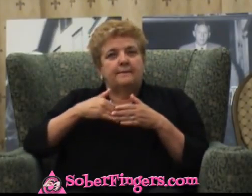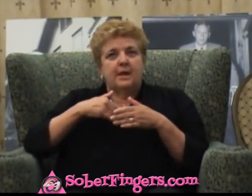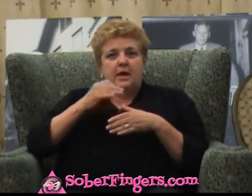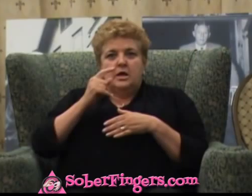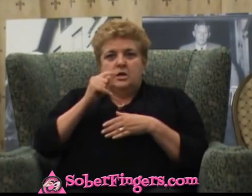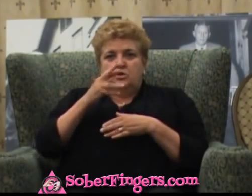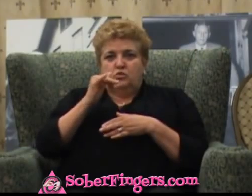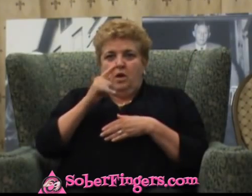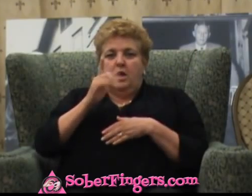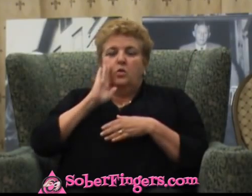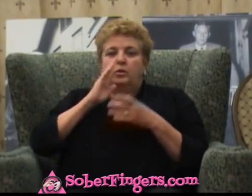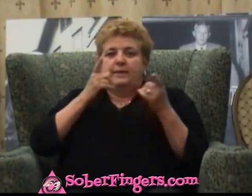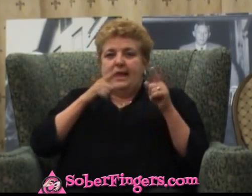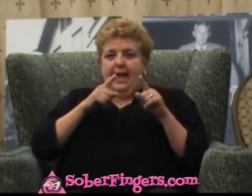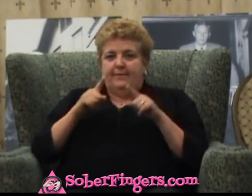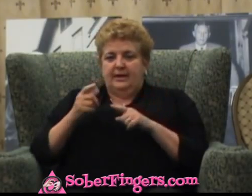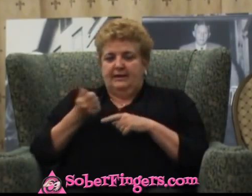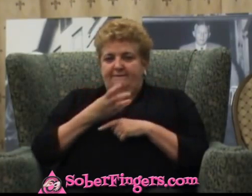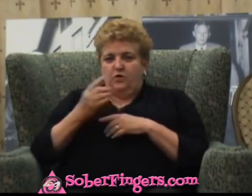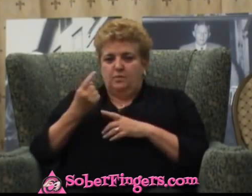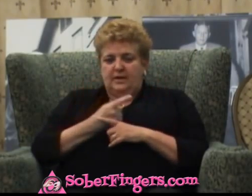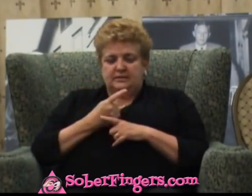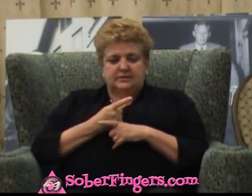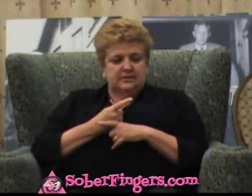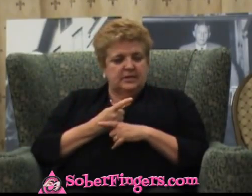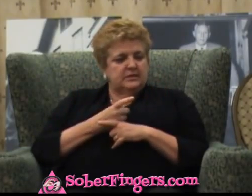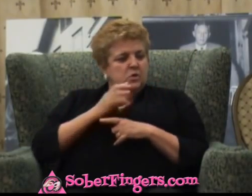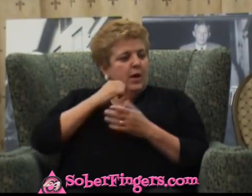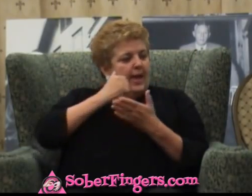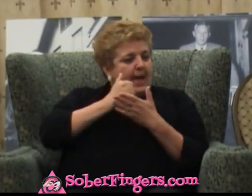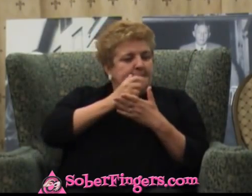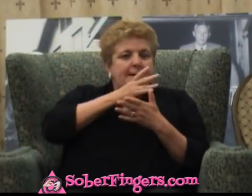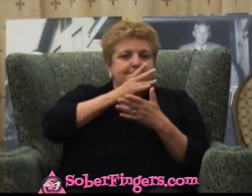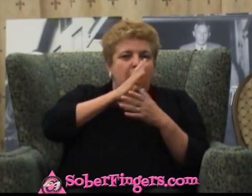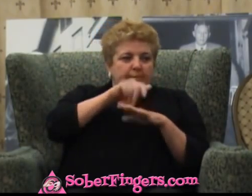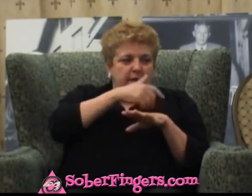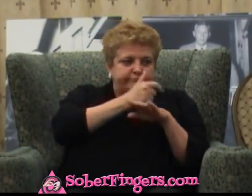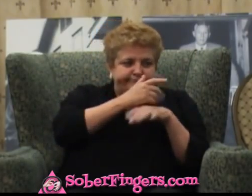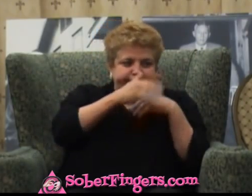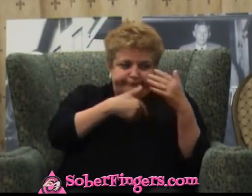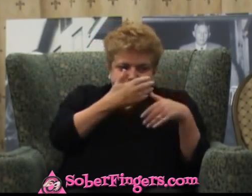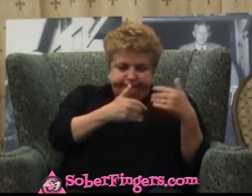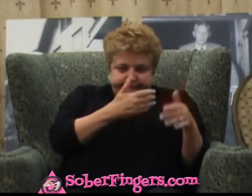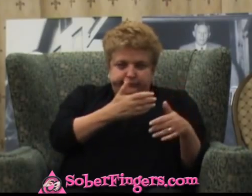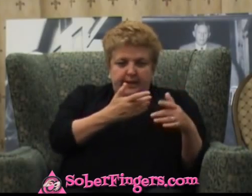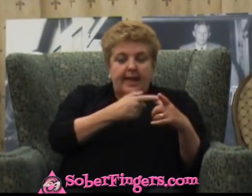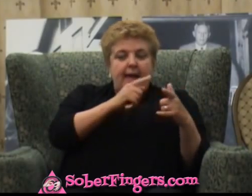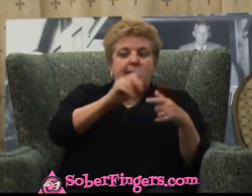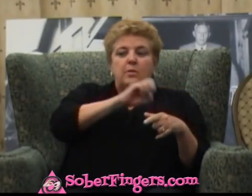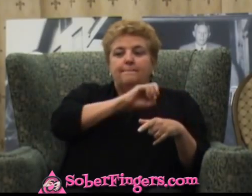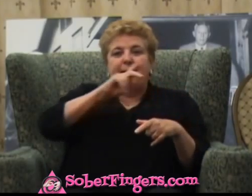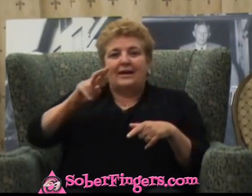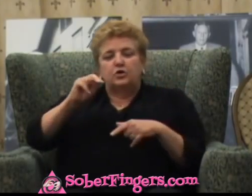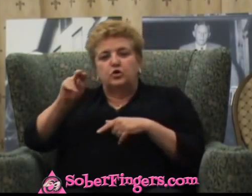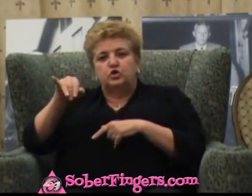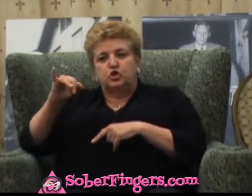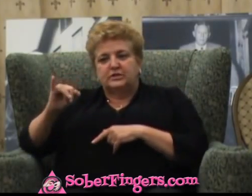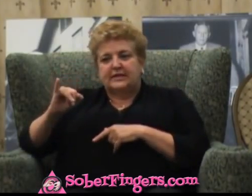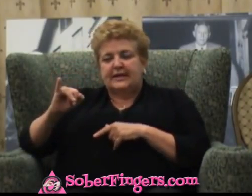and I helped my mother get her life in order, and I got on a plane and I went back to New Jersey because I was going to spend my last couple of months before trial with this man because, again, I'm in